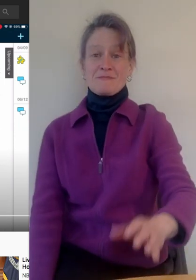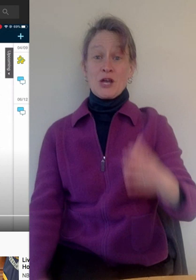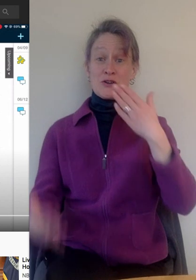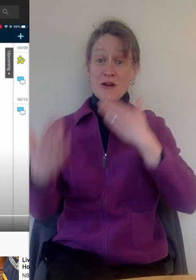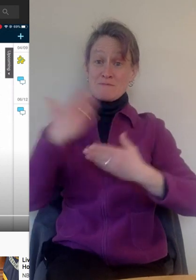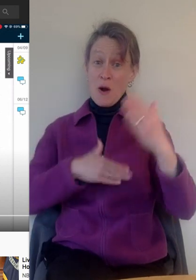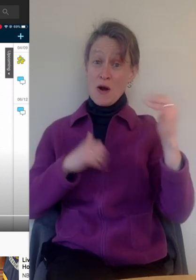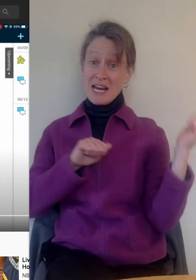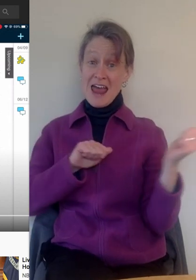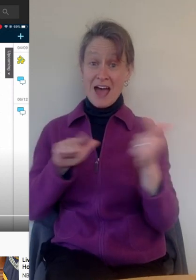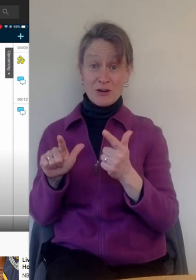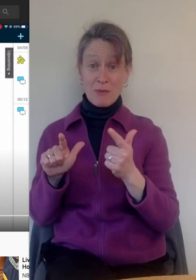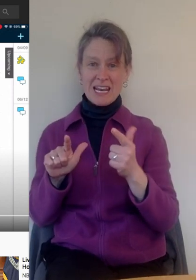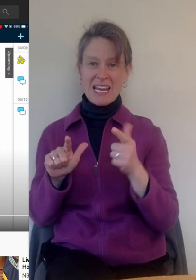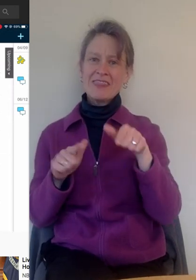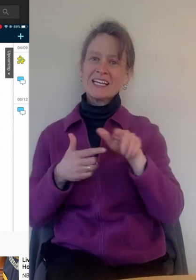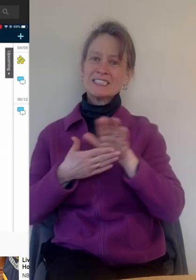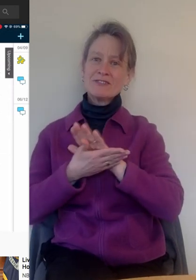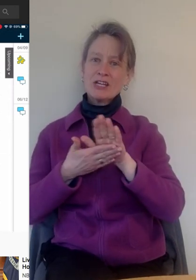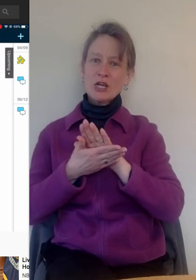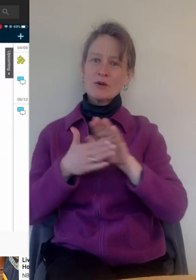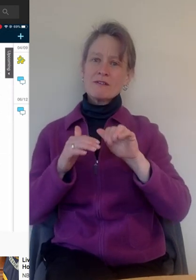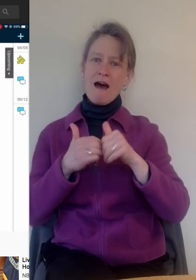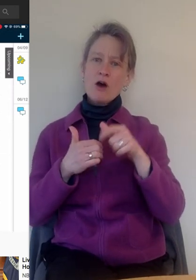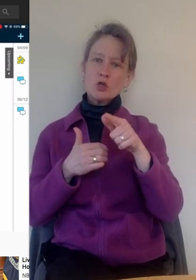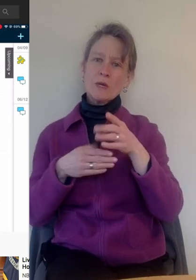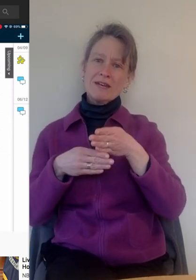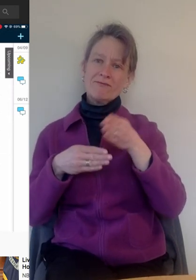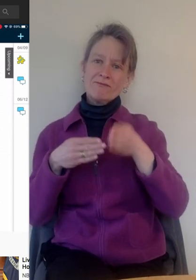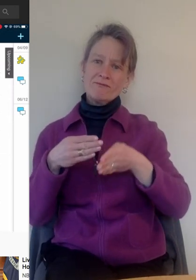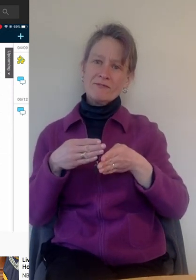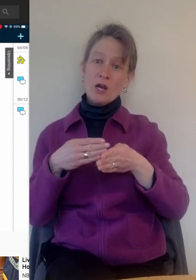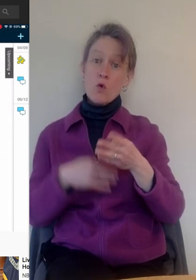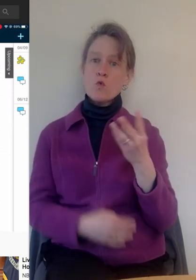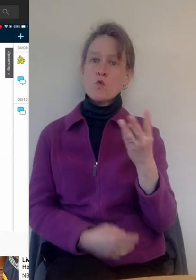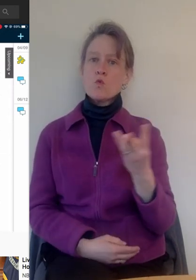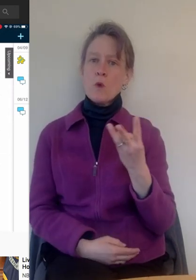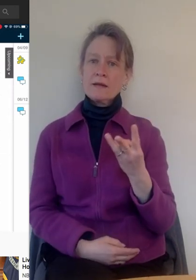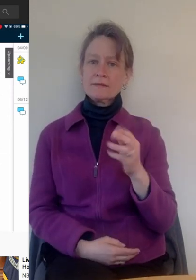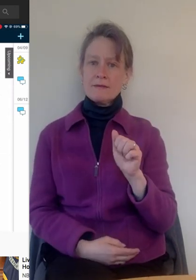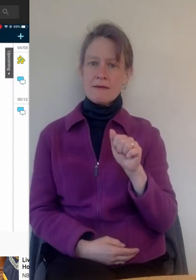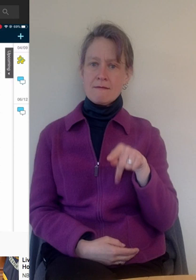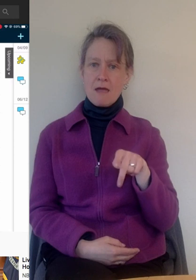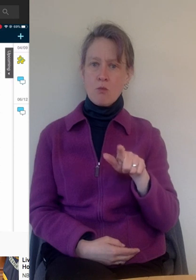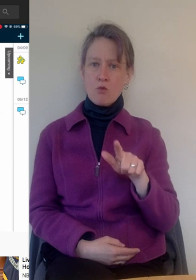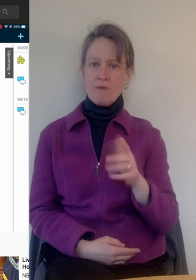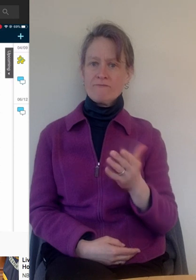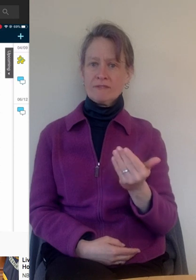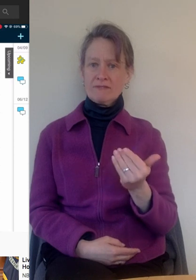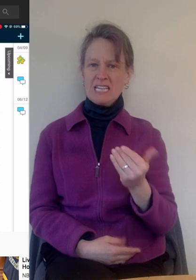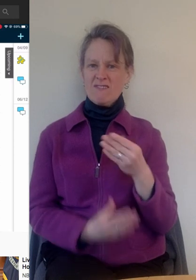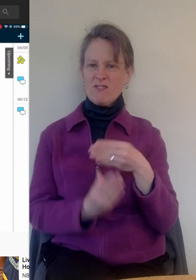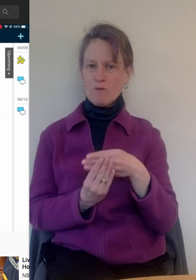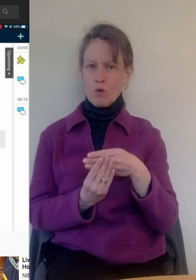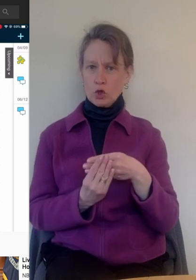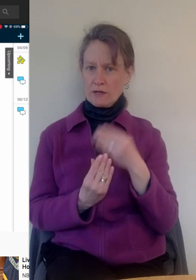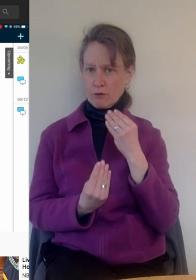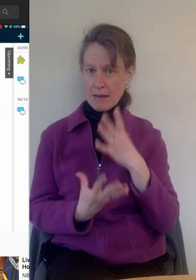This video is all about how you can complete Wednesday, April 15th's folder.